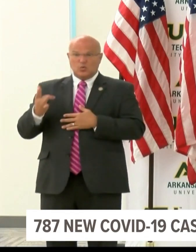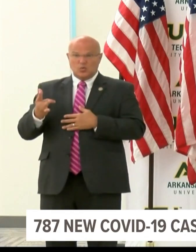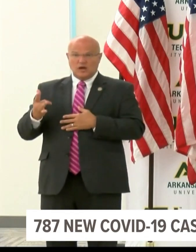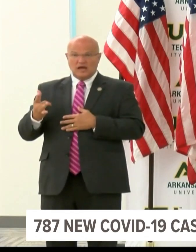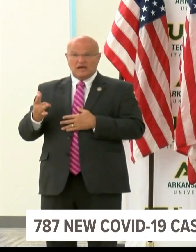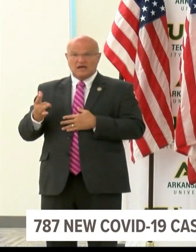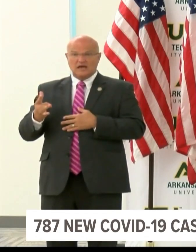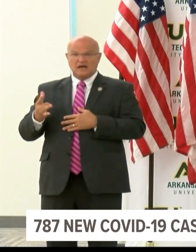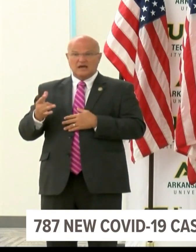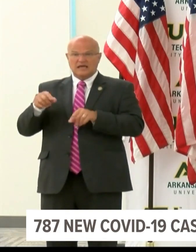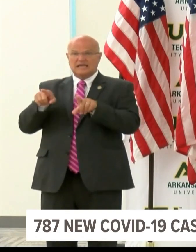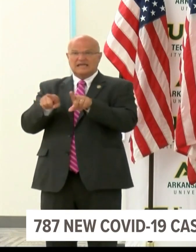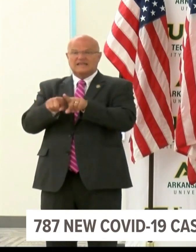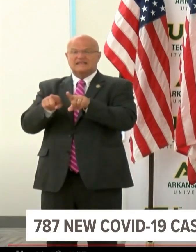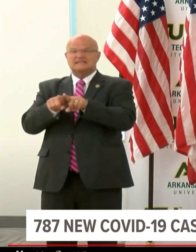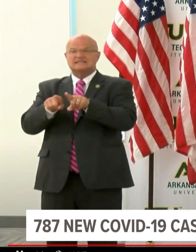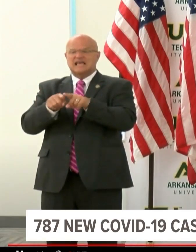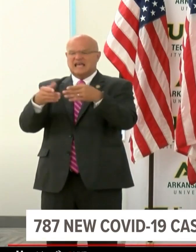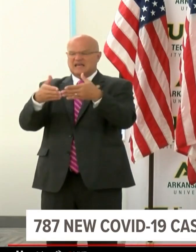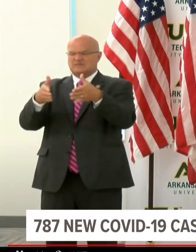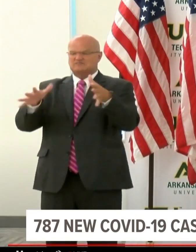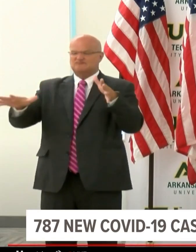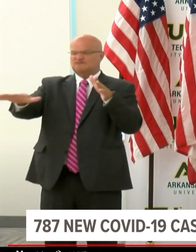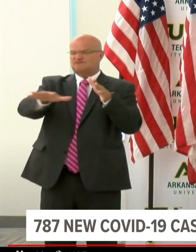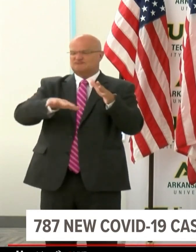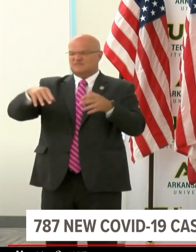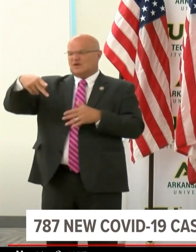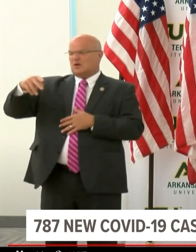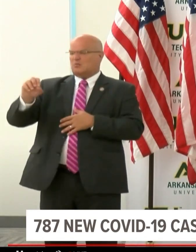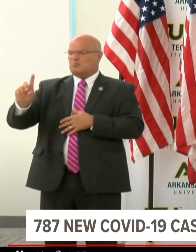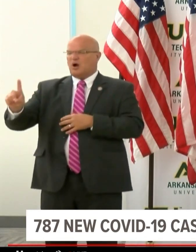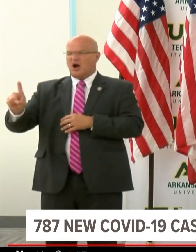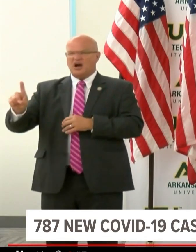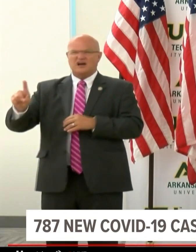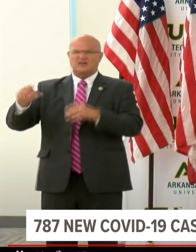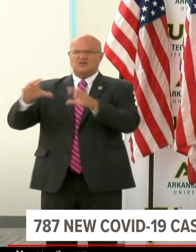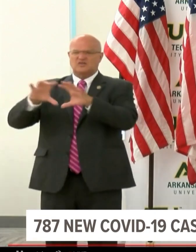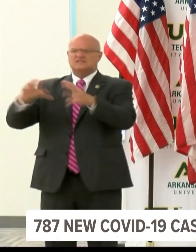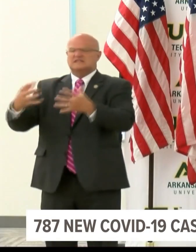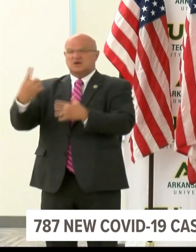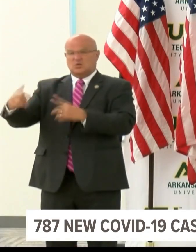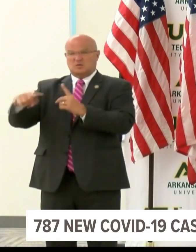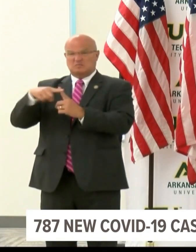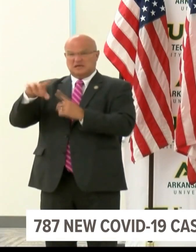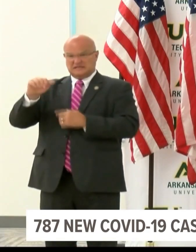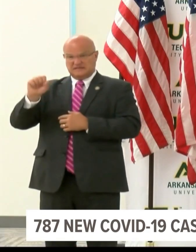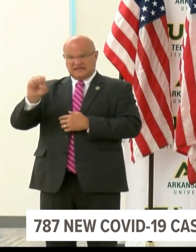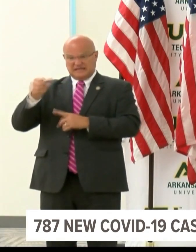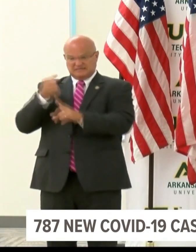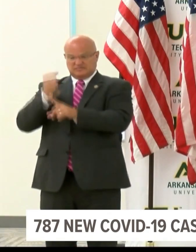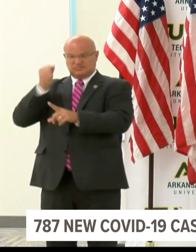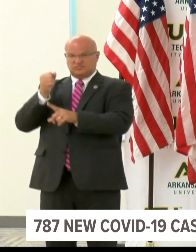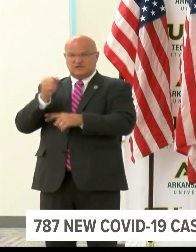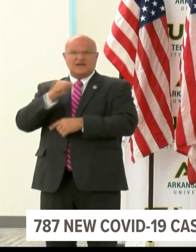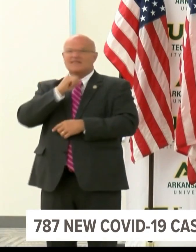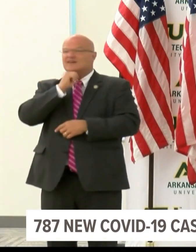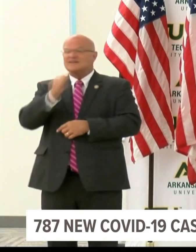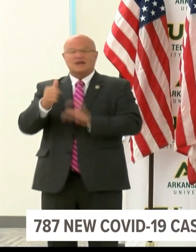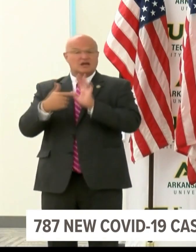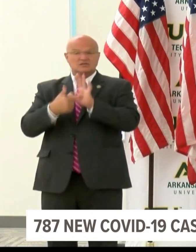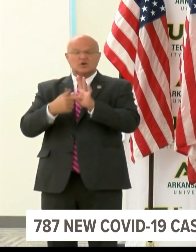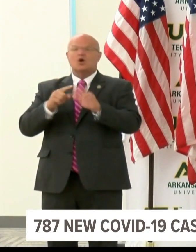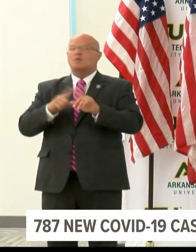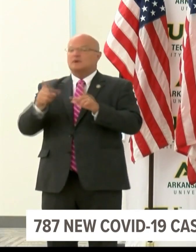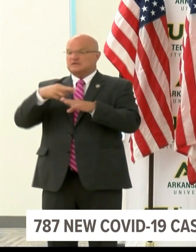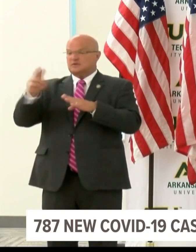they are in the same general pod or facility as one positive case. They're not symptomatic,